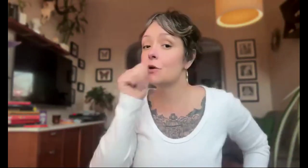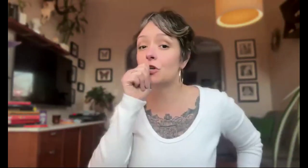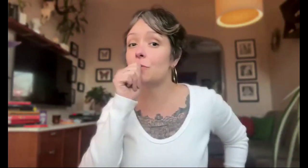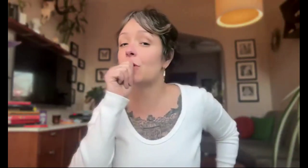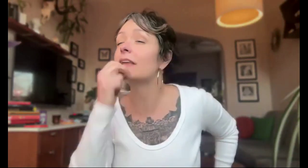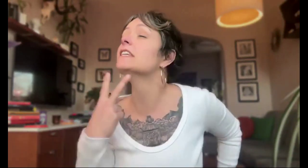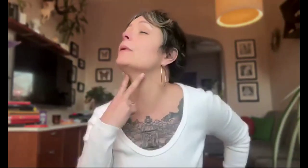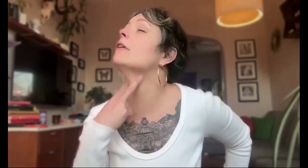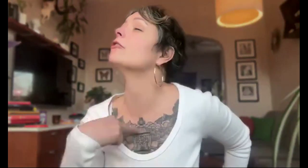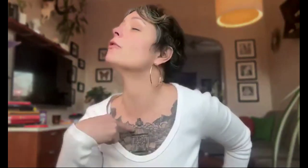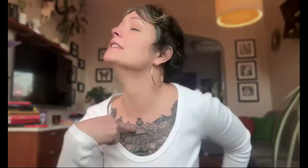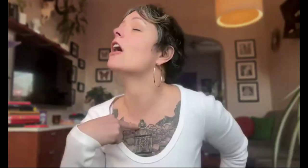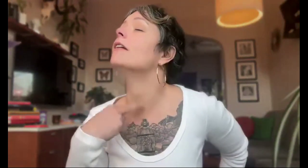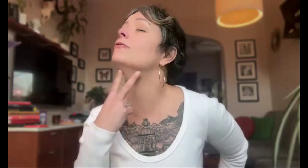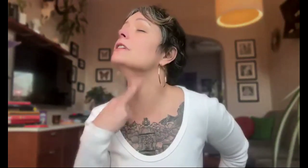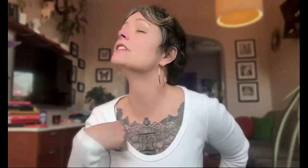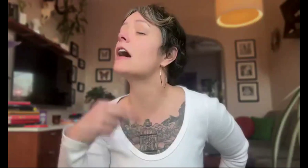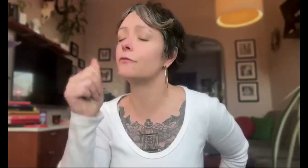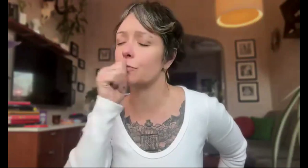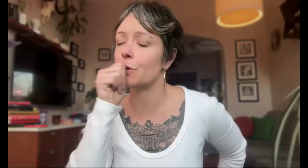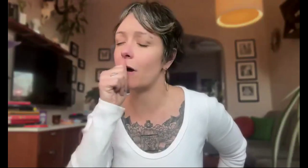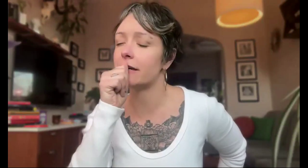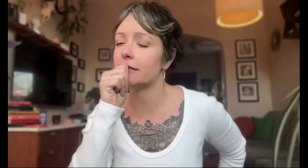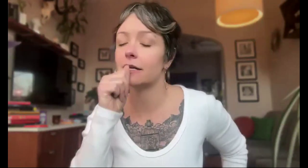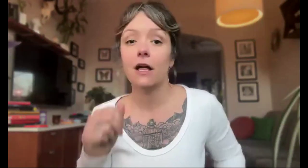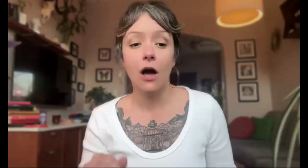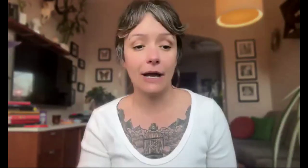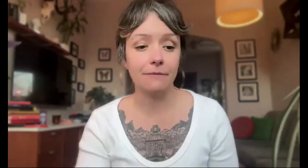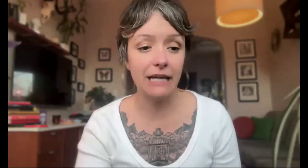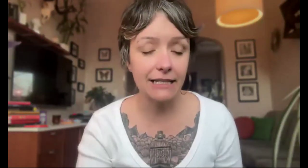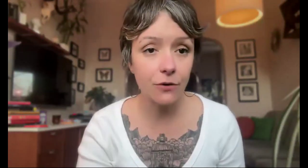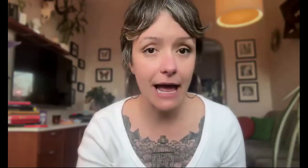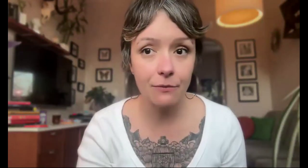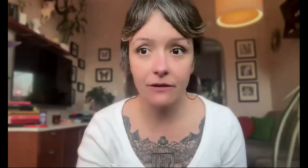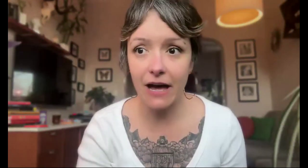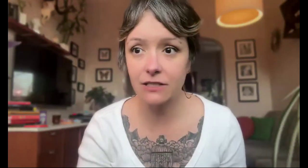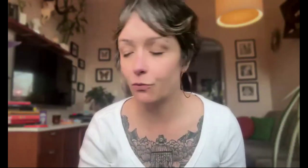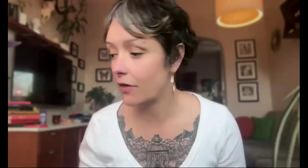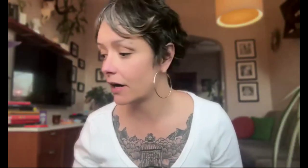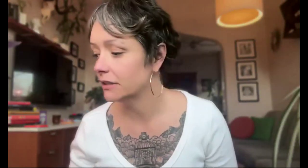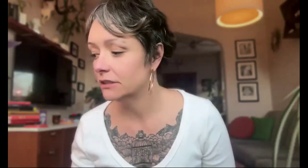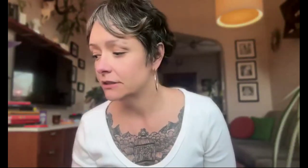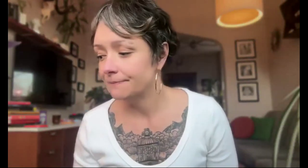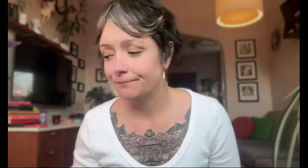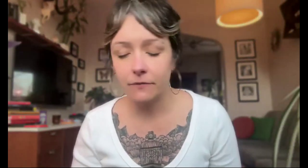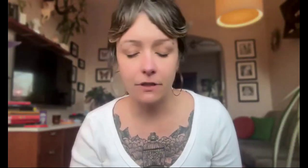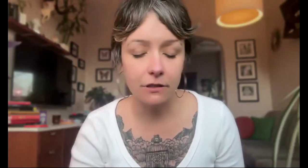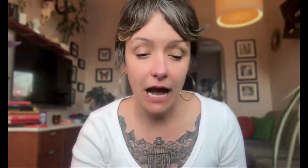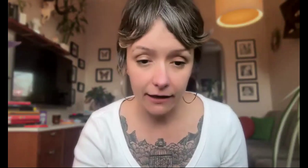You can do be quiet this way or voice off or be quiet. Okay, let's go ahead really fast with our not